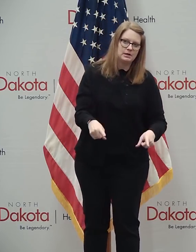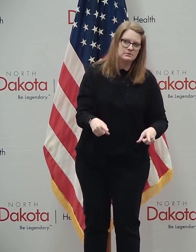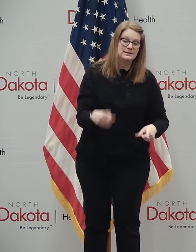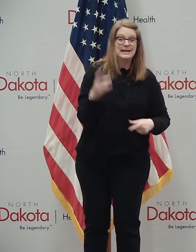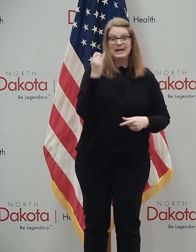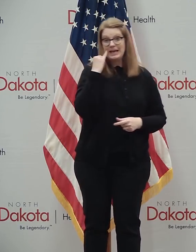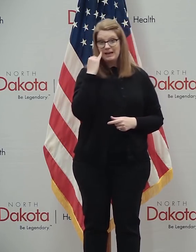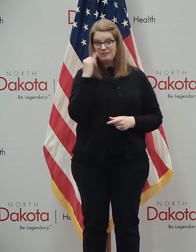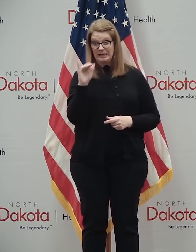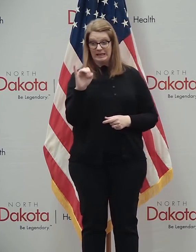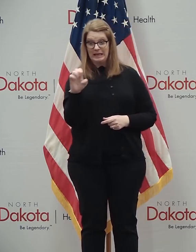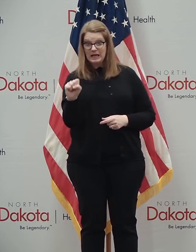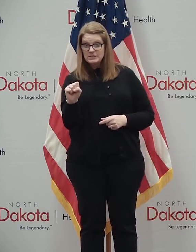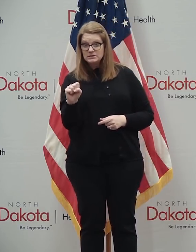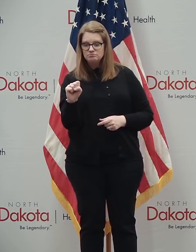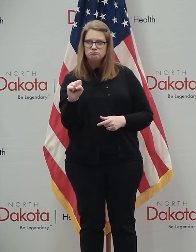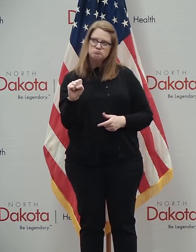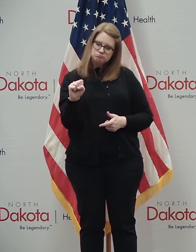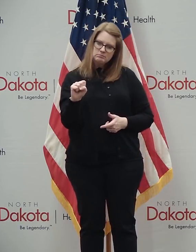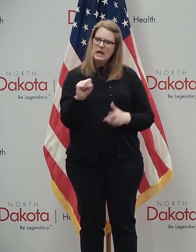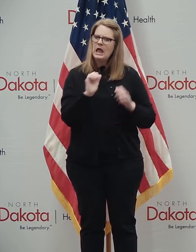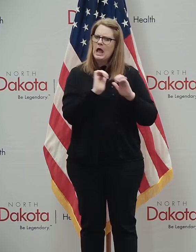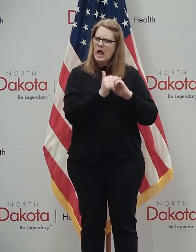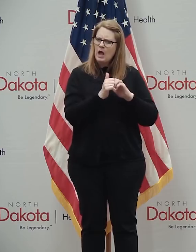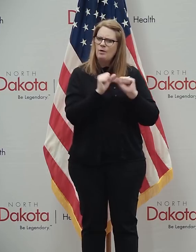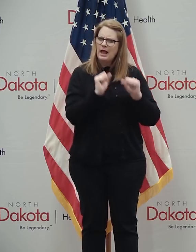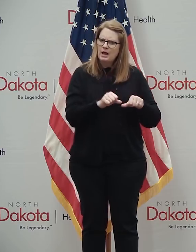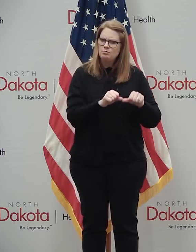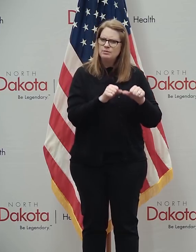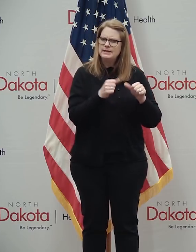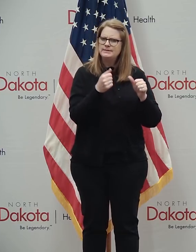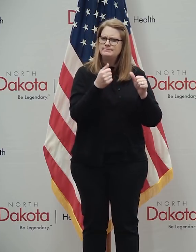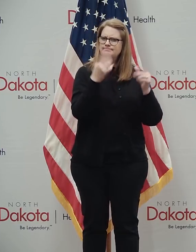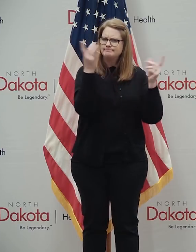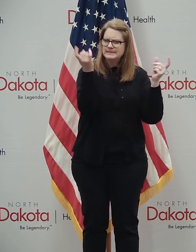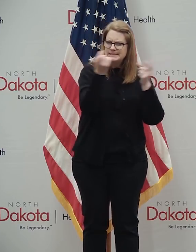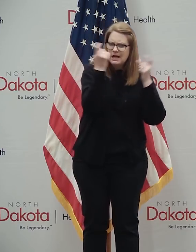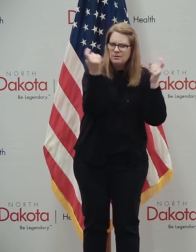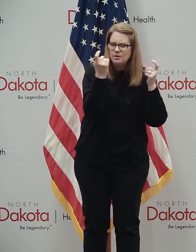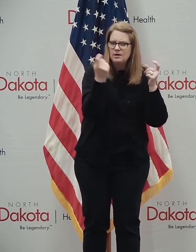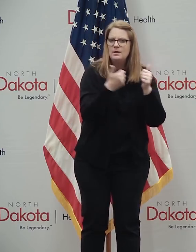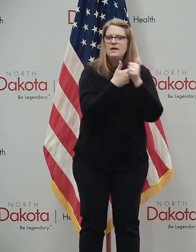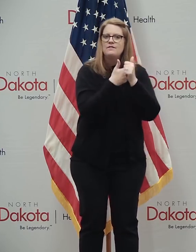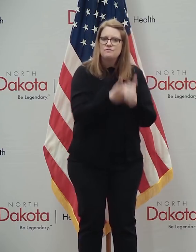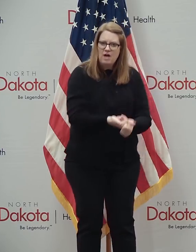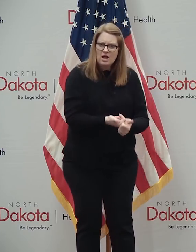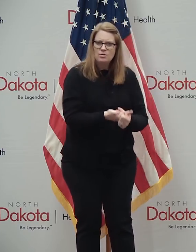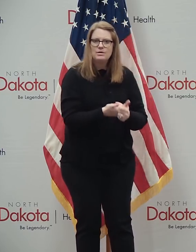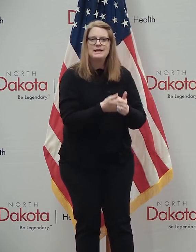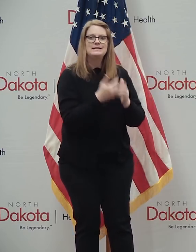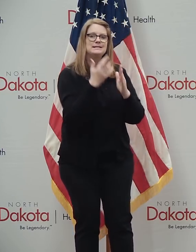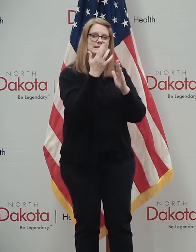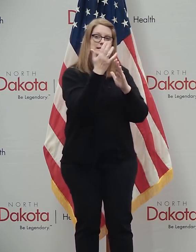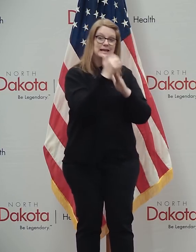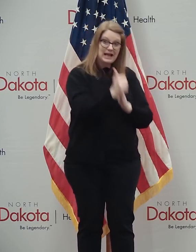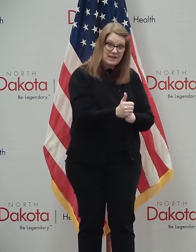so, how can it be held while respecting the recommended guidelines from the U.S. Center of